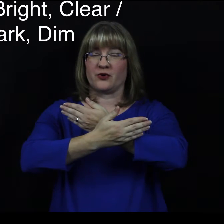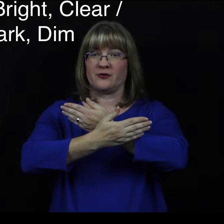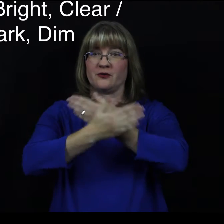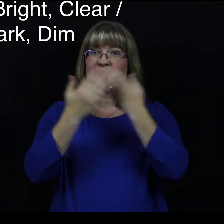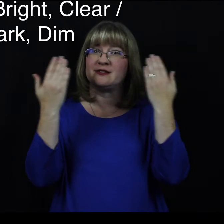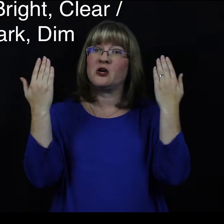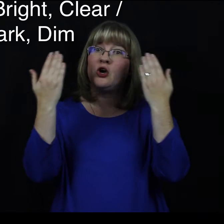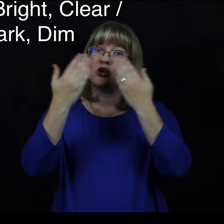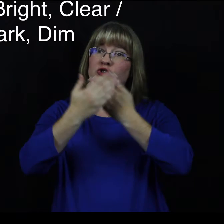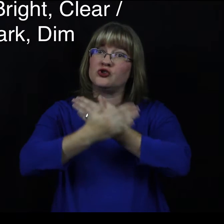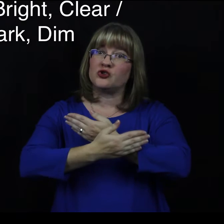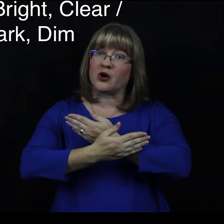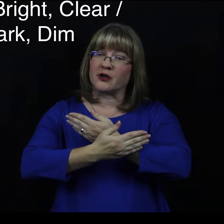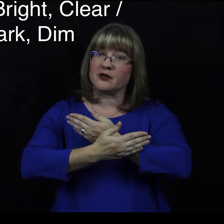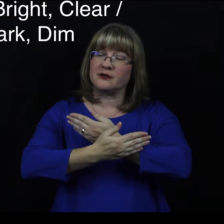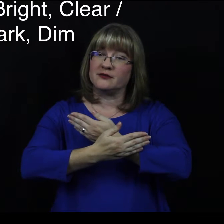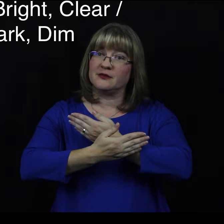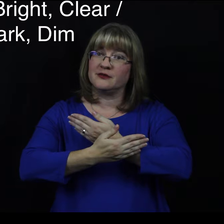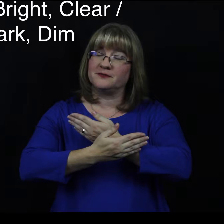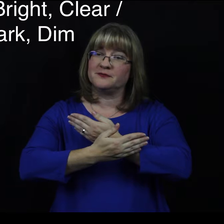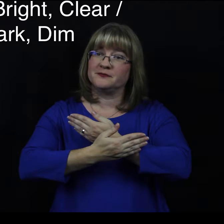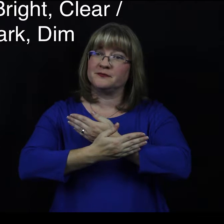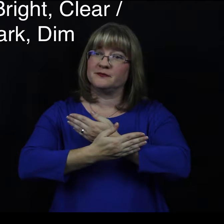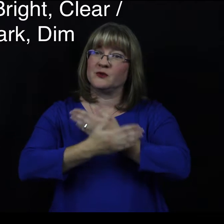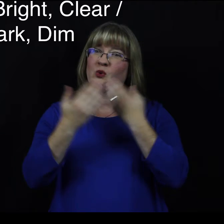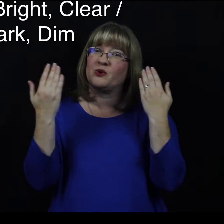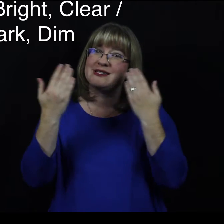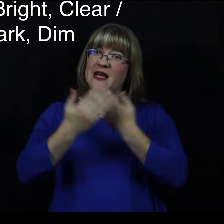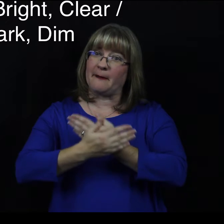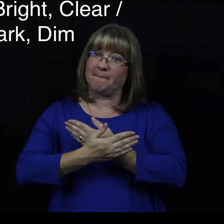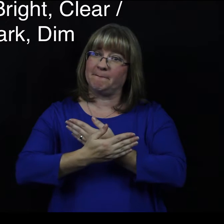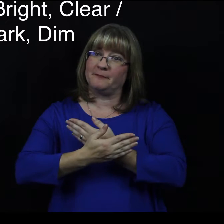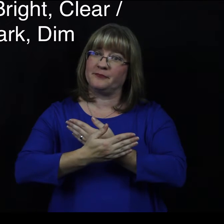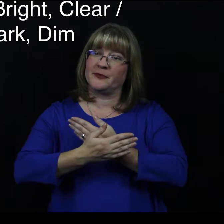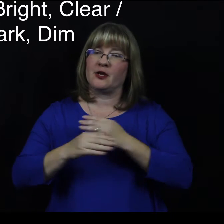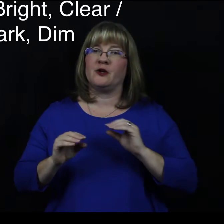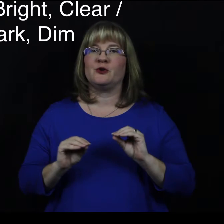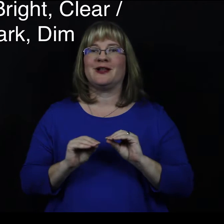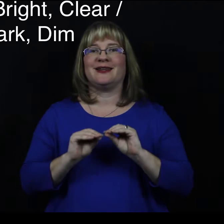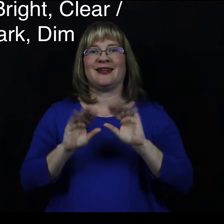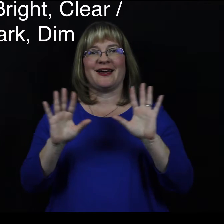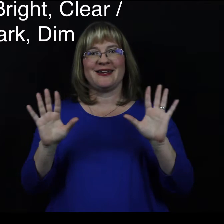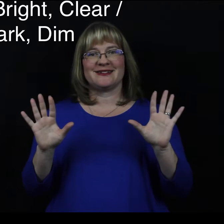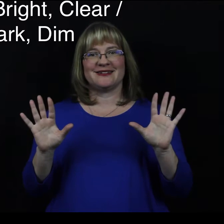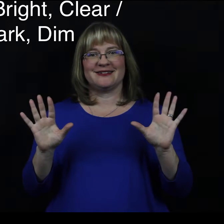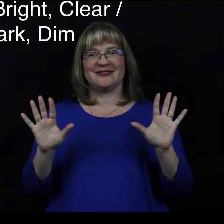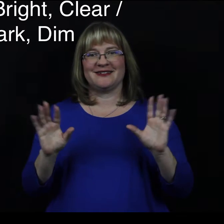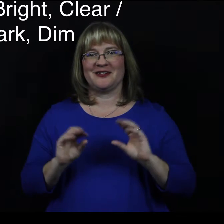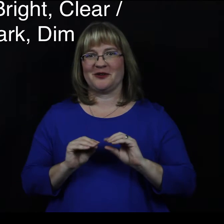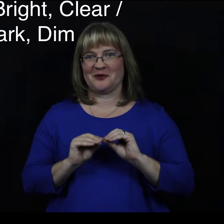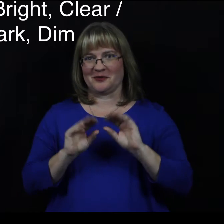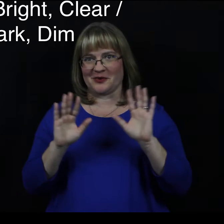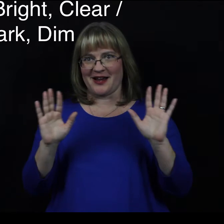front of your face. Dark or dim. Light,